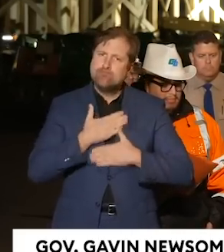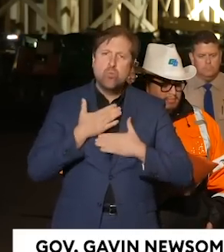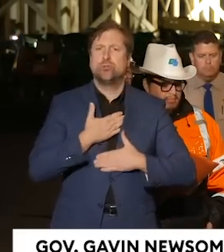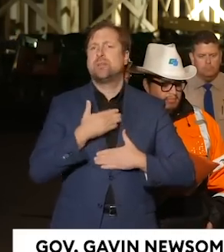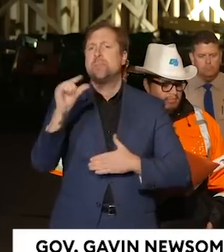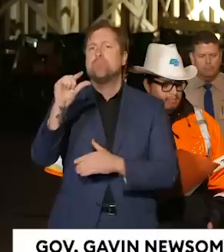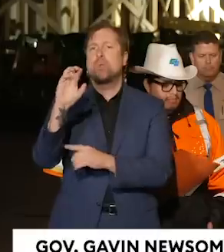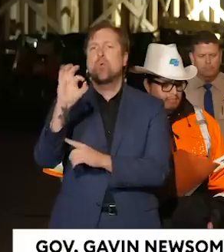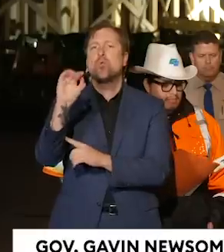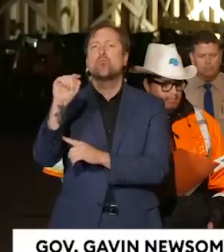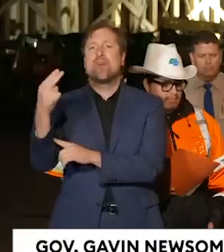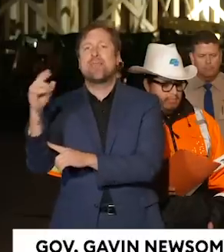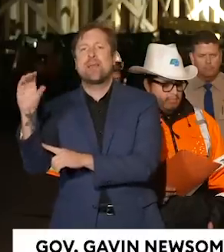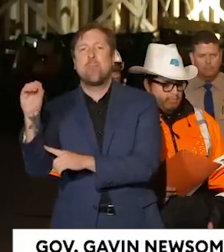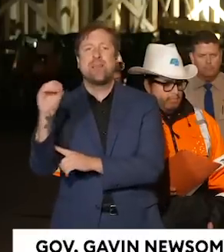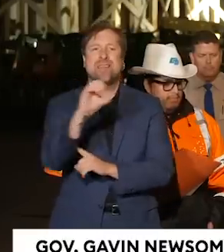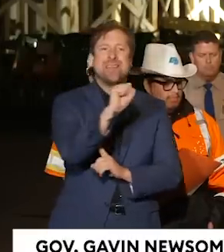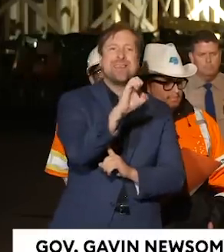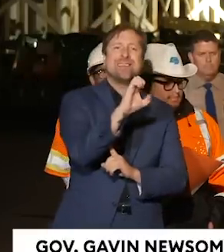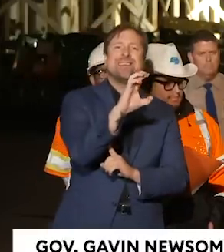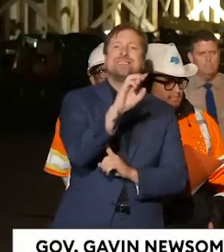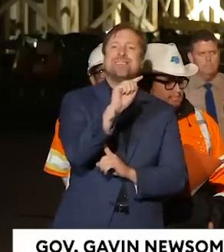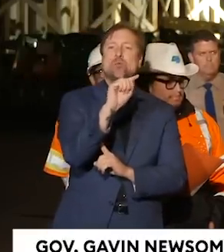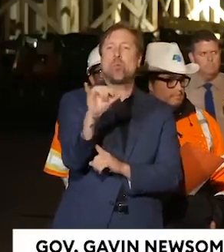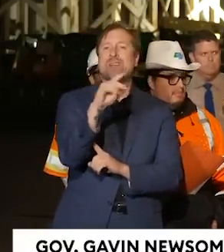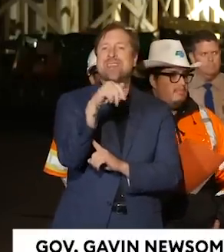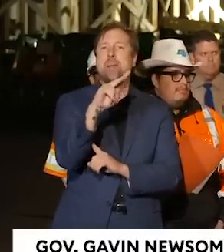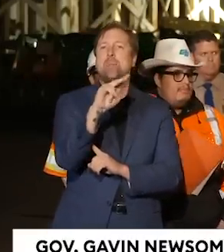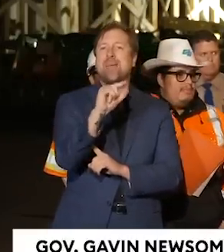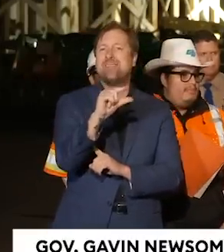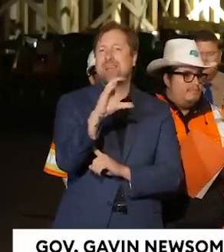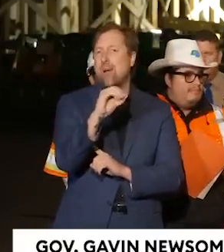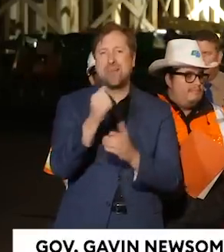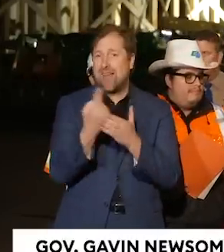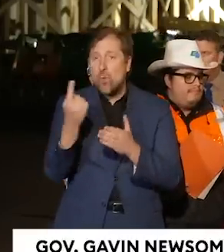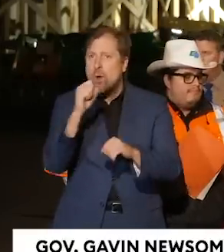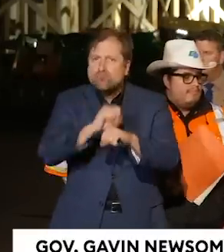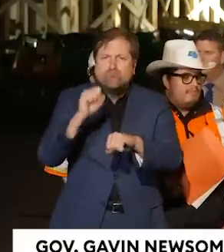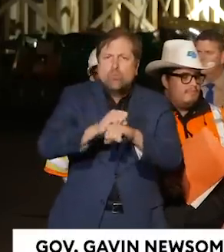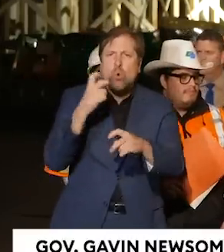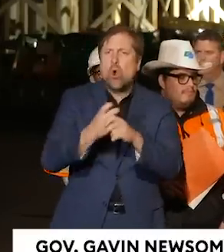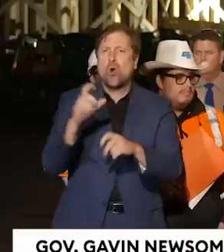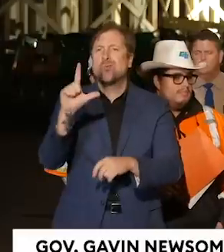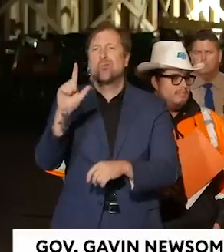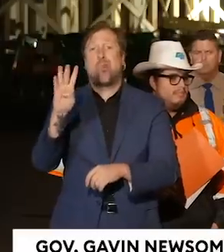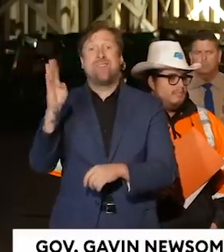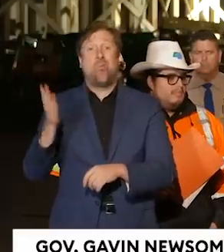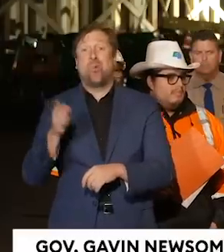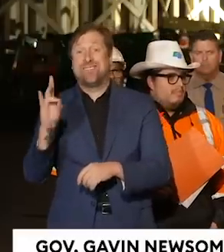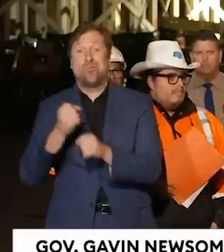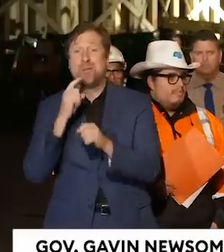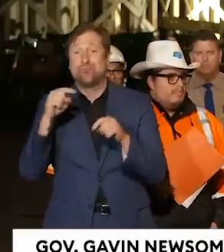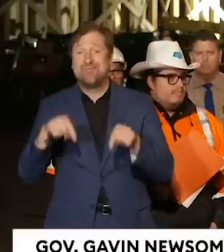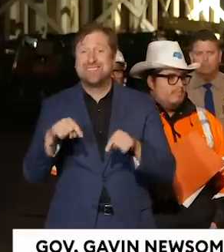Griffith Company and Security Paving and all their laborers who have been working around the clock to make this happen. Secondly, I want to